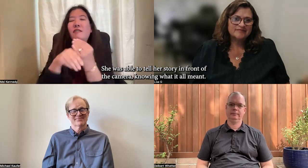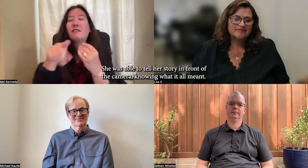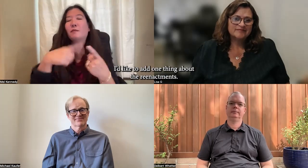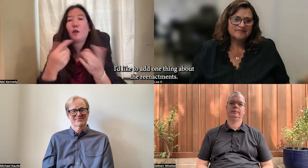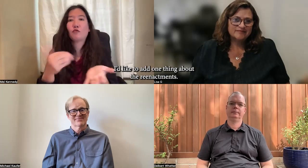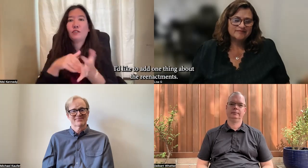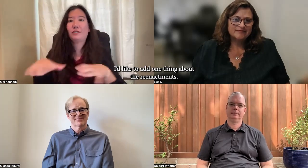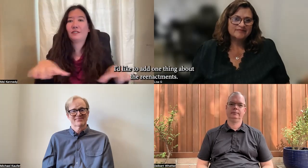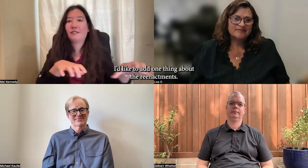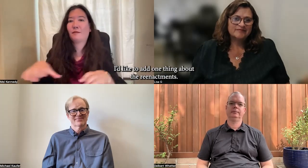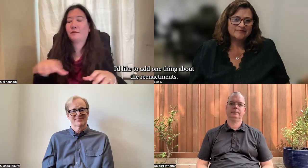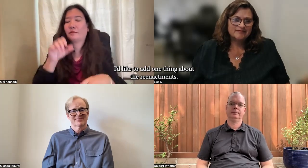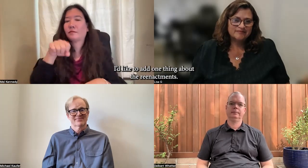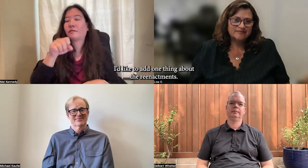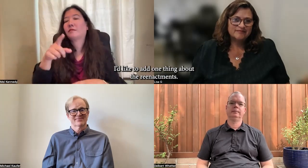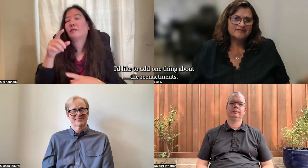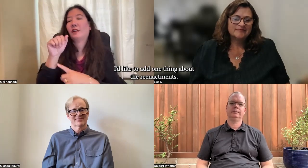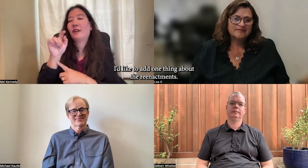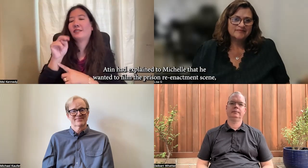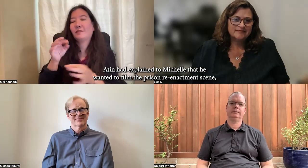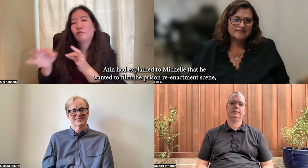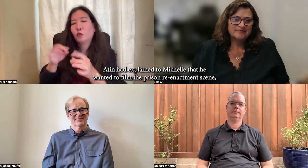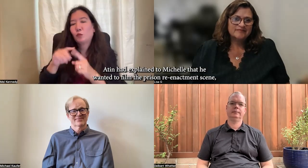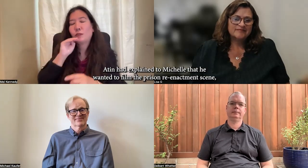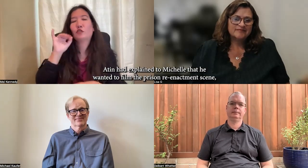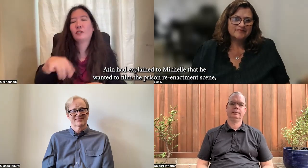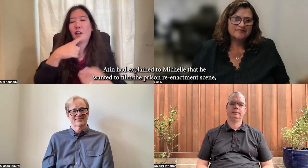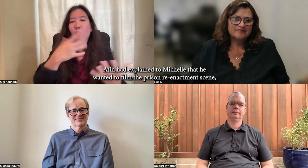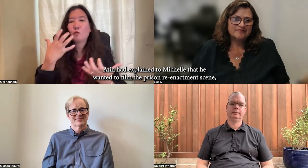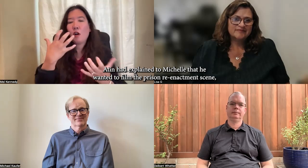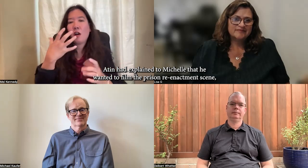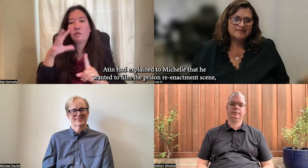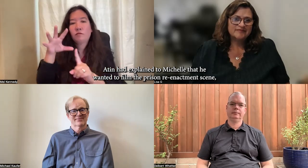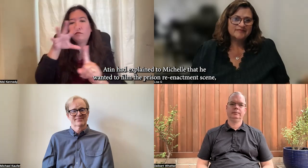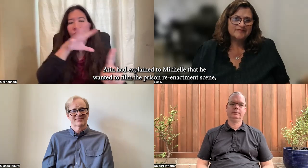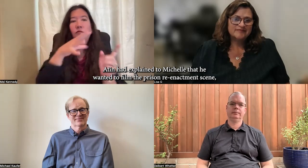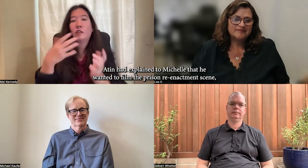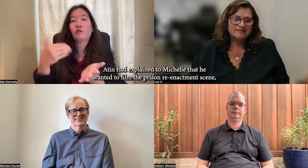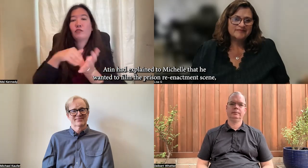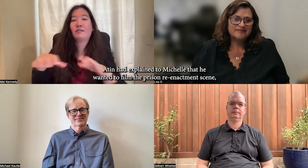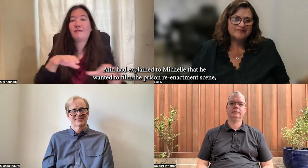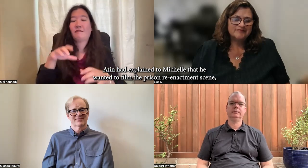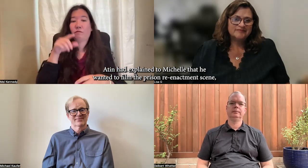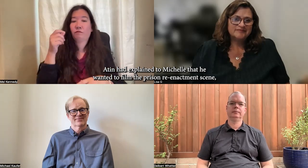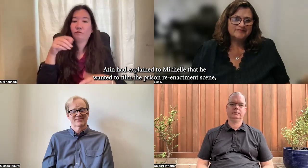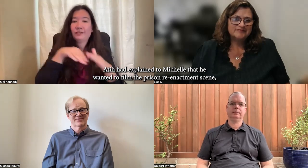front of the camera, knowing what it all meant. I'd like to add one thing about the reenactments. Atin had explained to Michelle that he wanted to film the prison reenactment